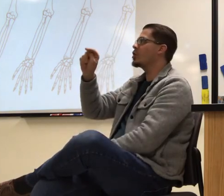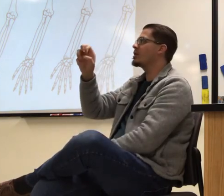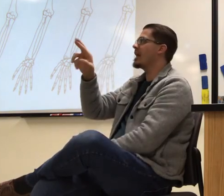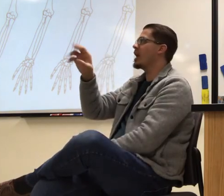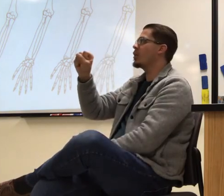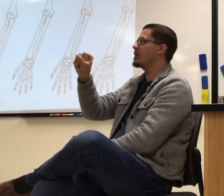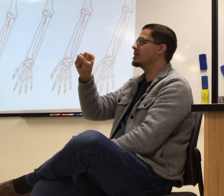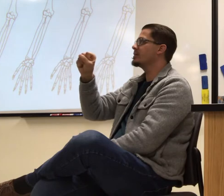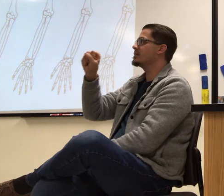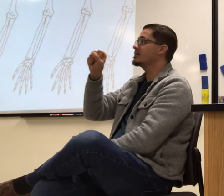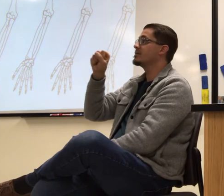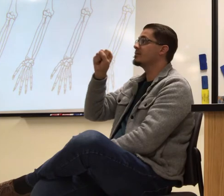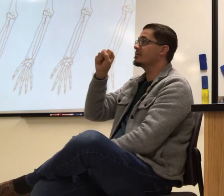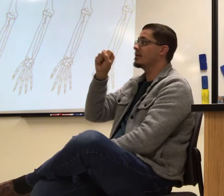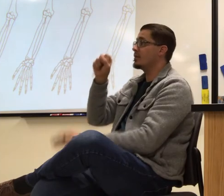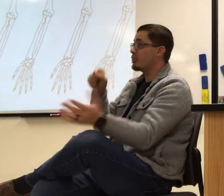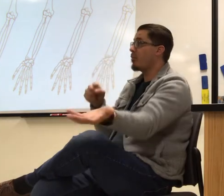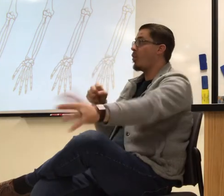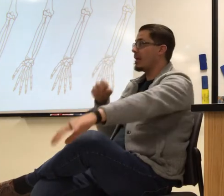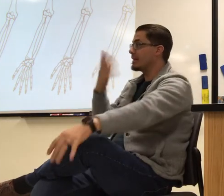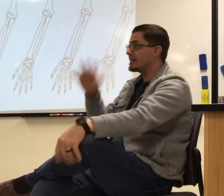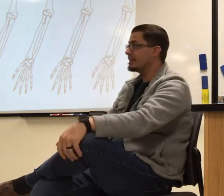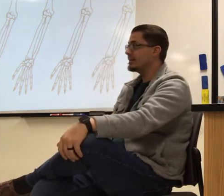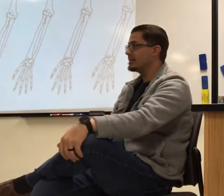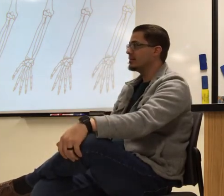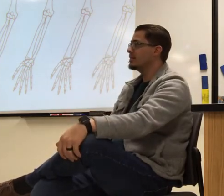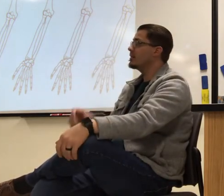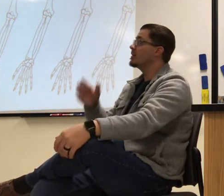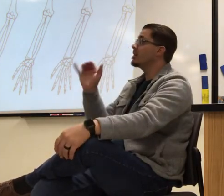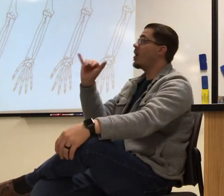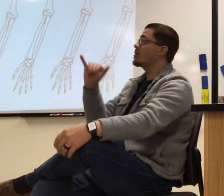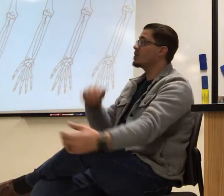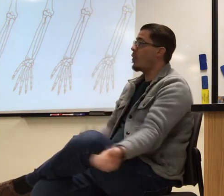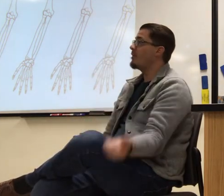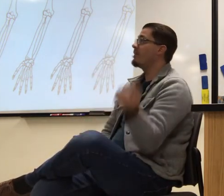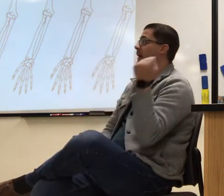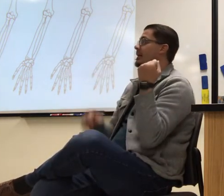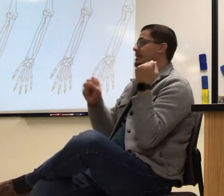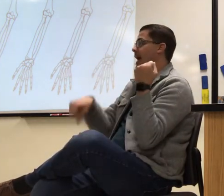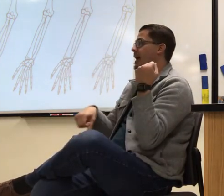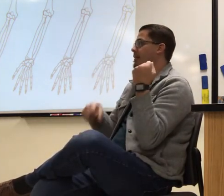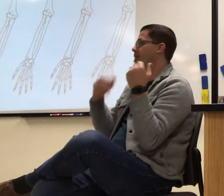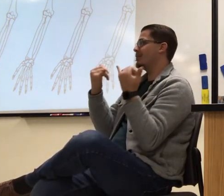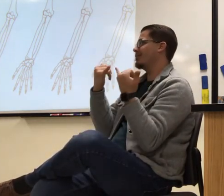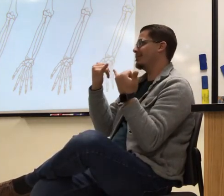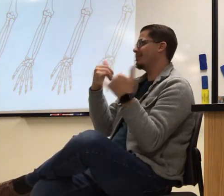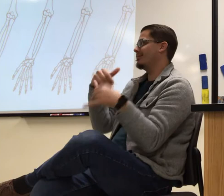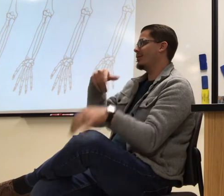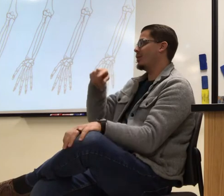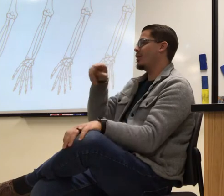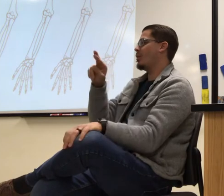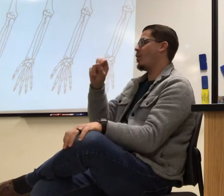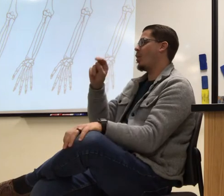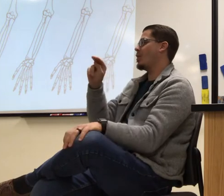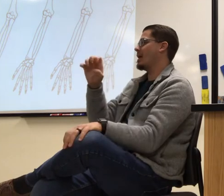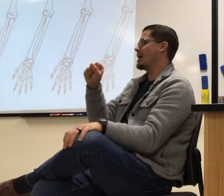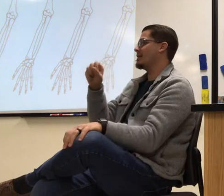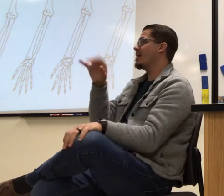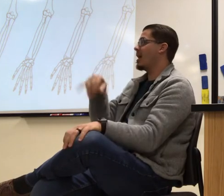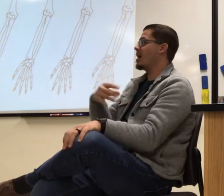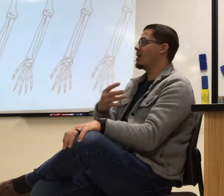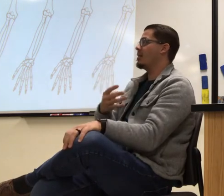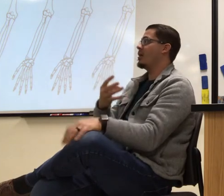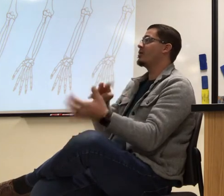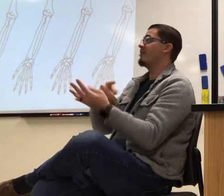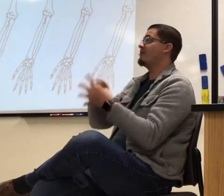an easy one. If I ask you that, it could also flex the elbow, but we'll just go with pronates. That muscle again.